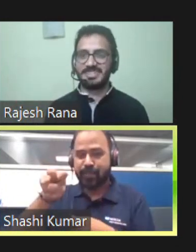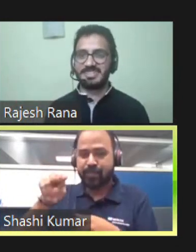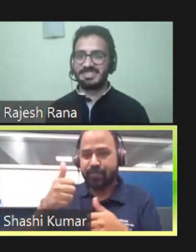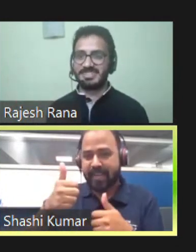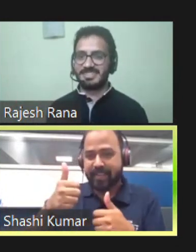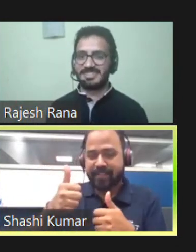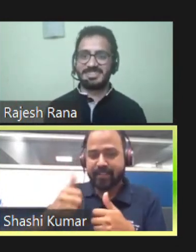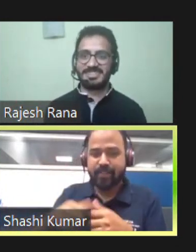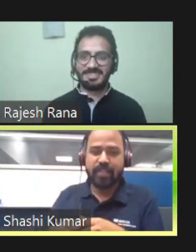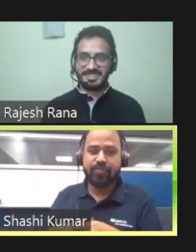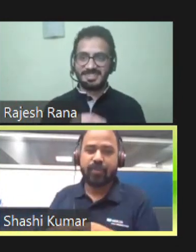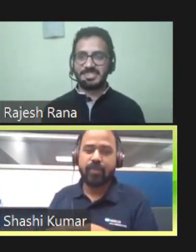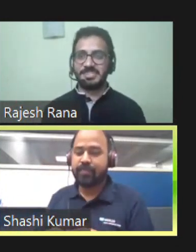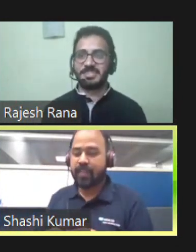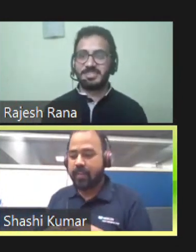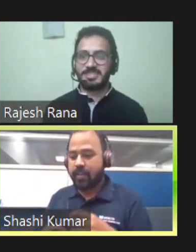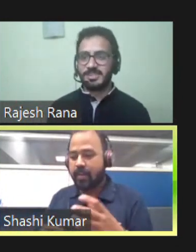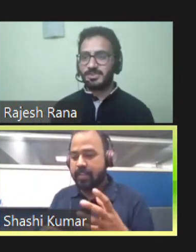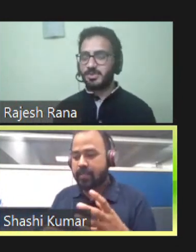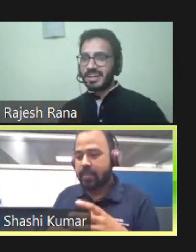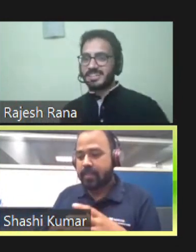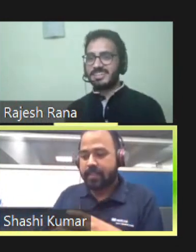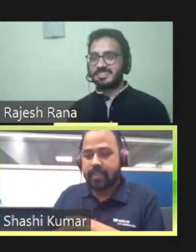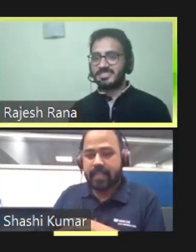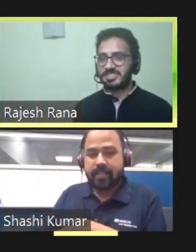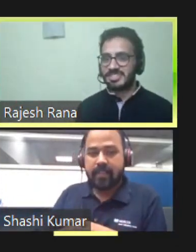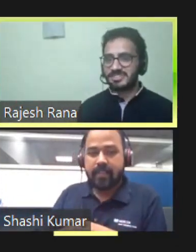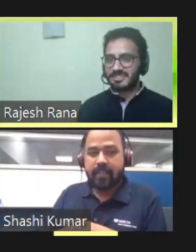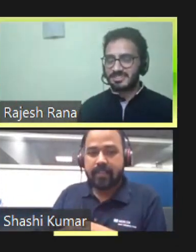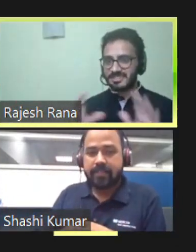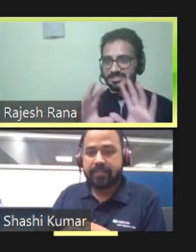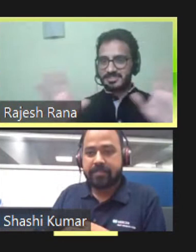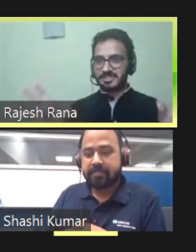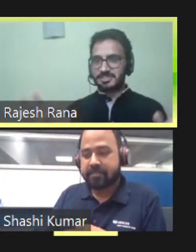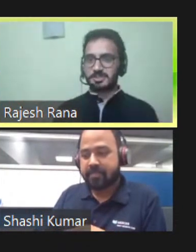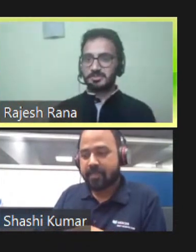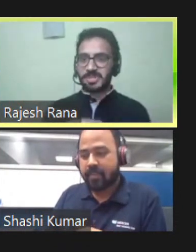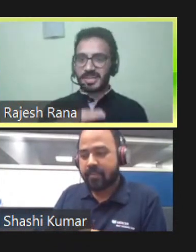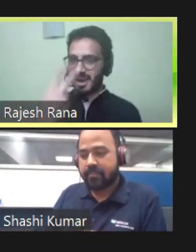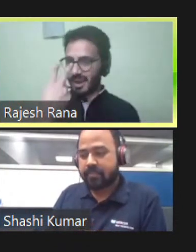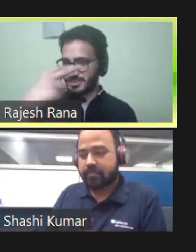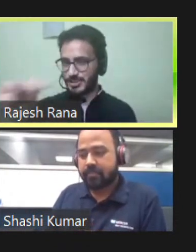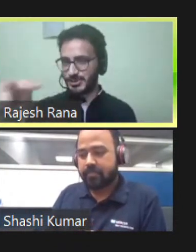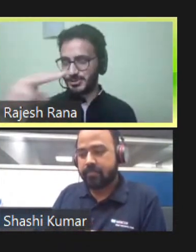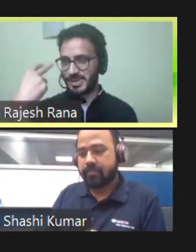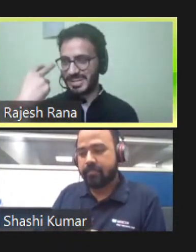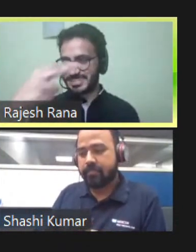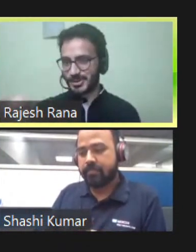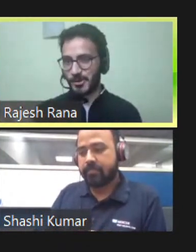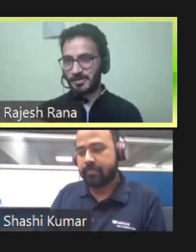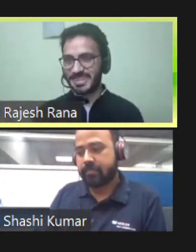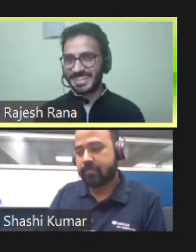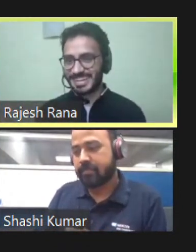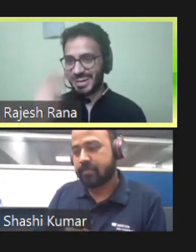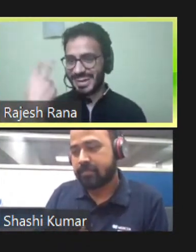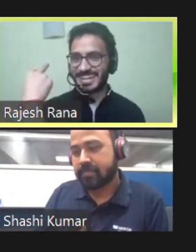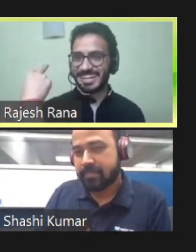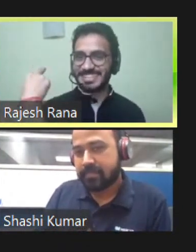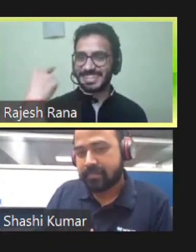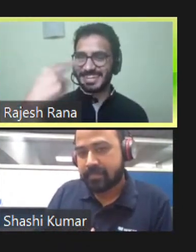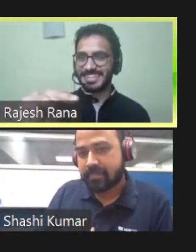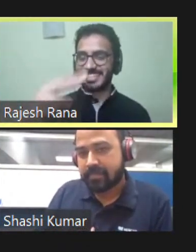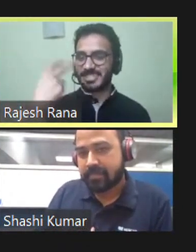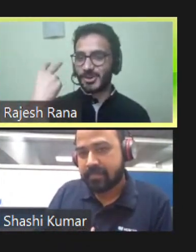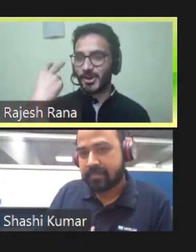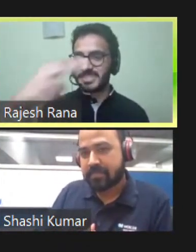see. Right? Wonderful. Now another so part I is think like, Shashi, this is something I see you. It's a common thing. I